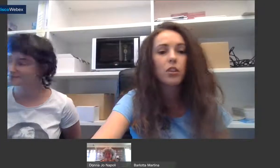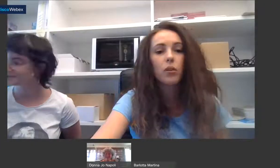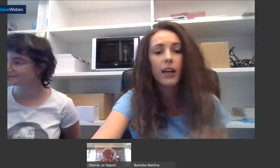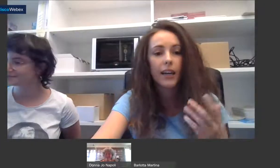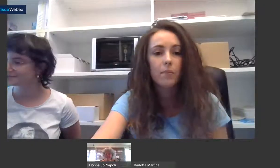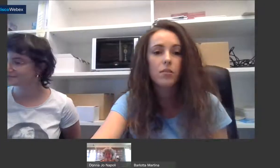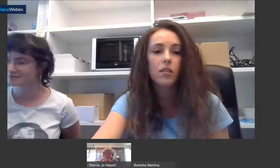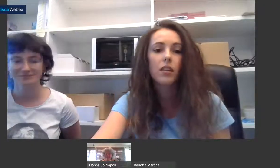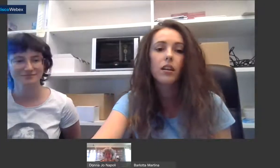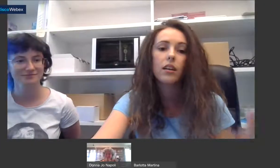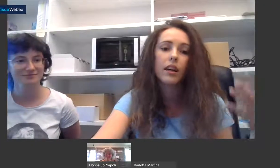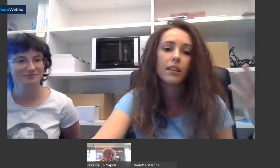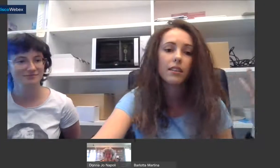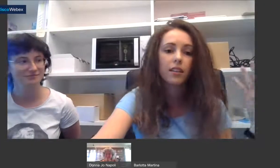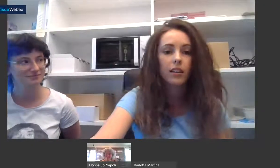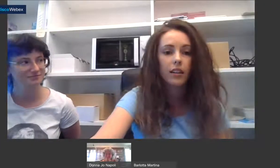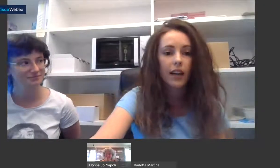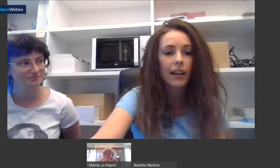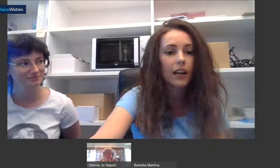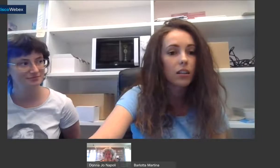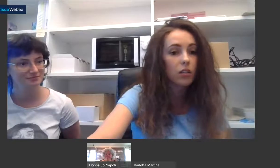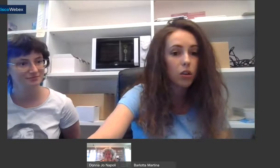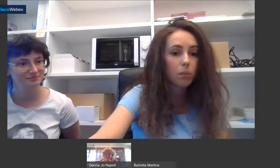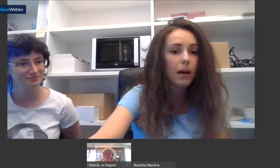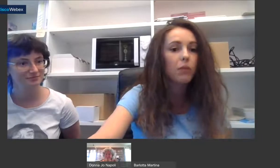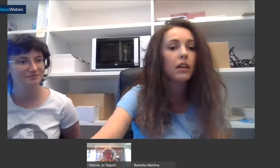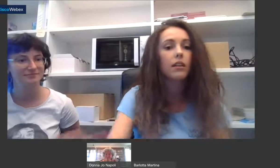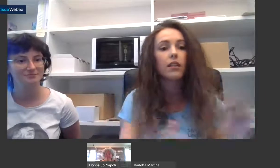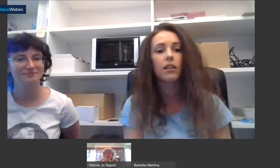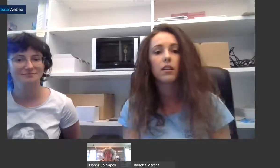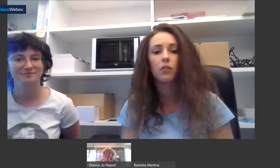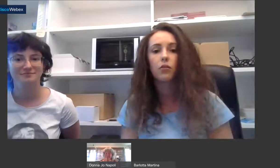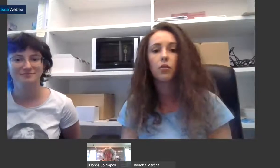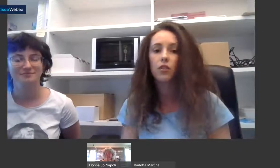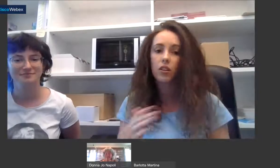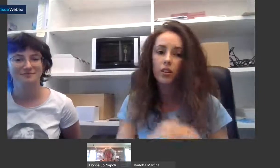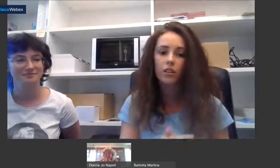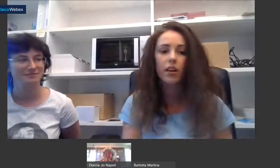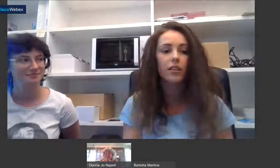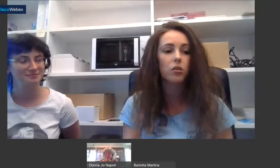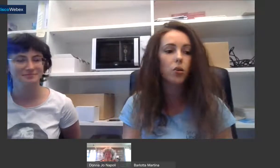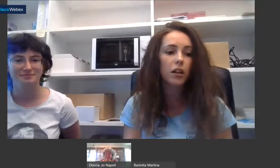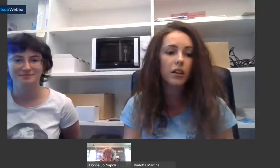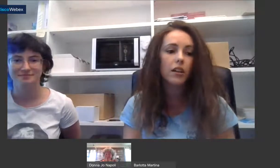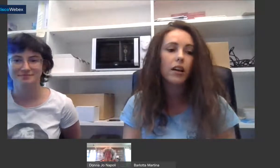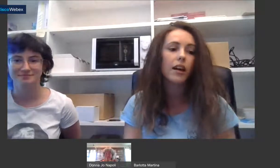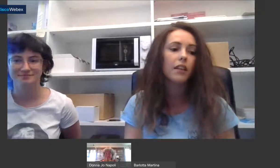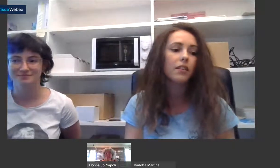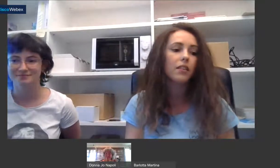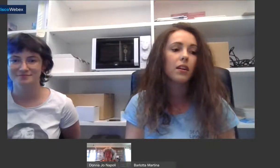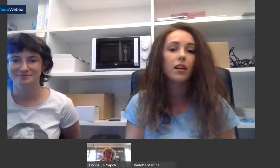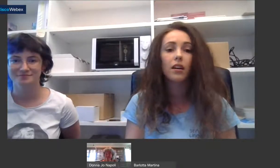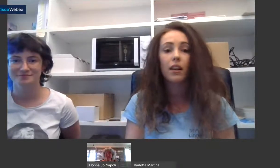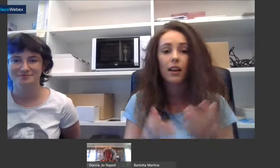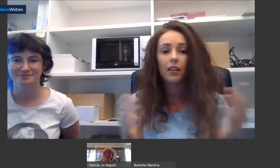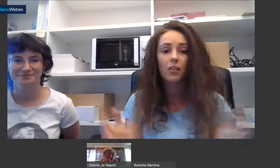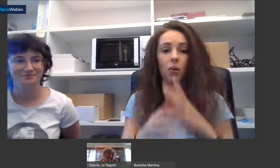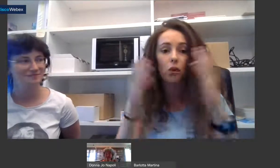Julia Krebs and Reinhard Grobauer for the other talk, and all of